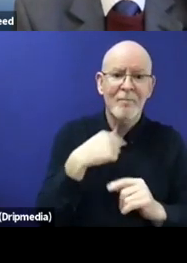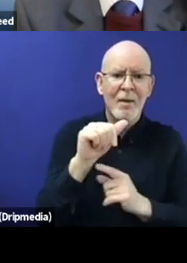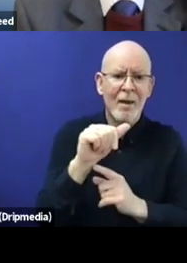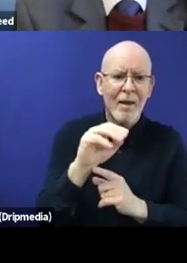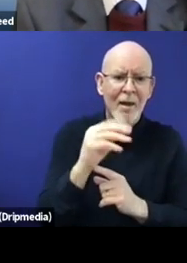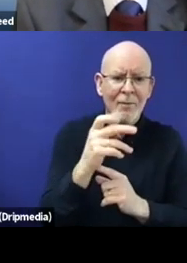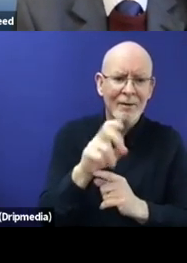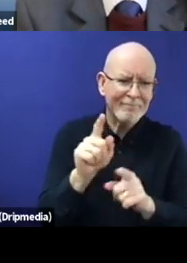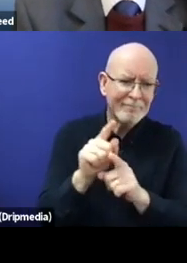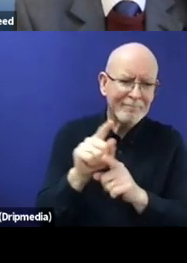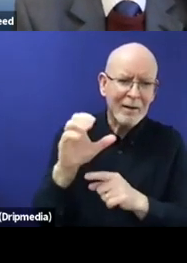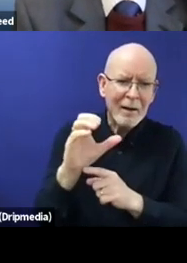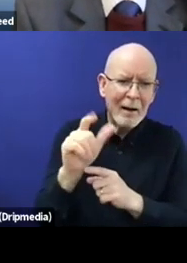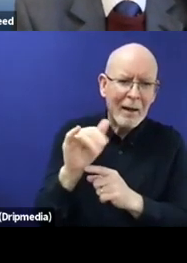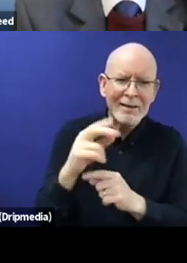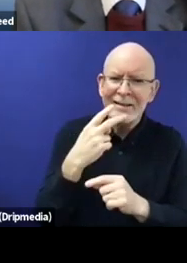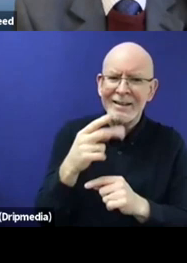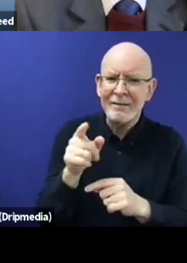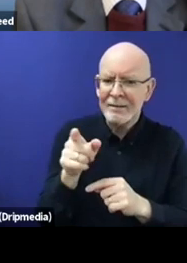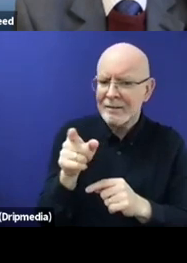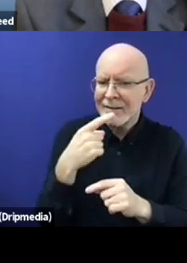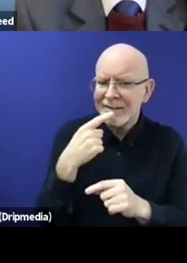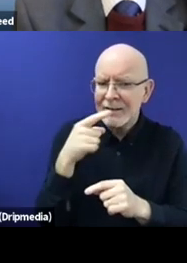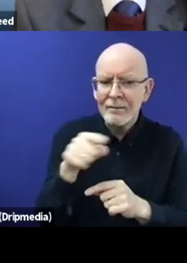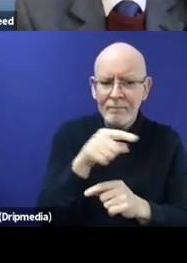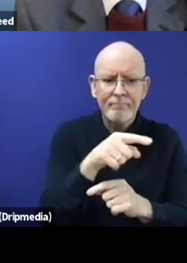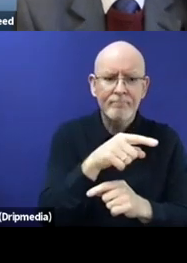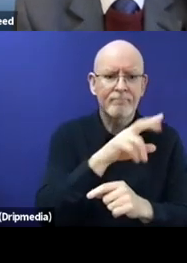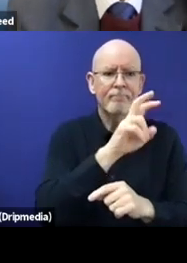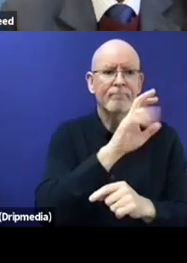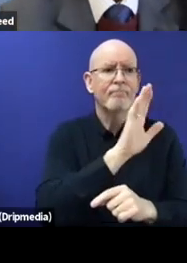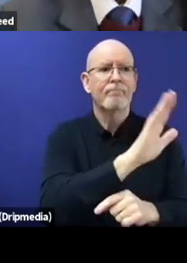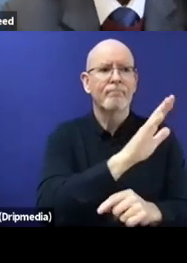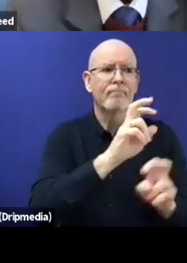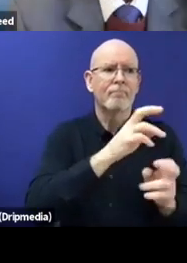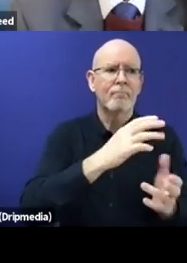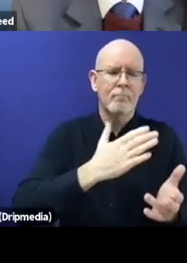they're placed in the communities that they resettle. And of course, this would again,